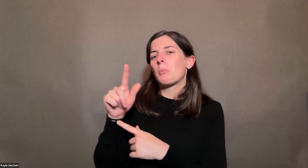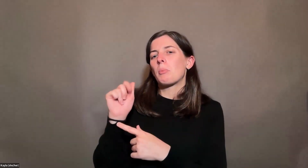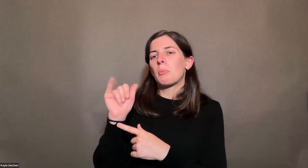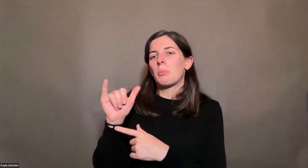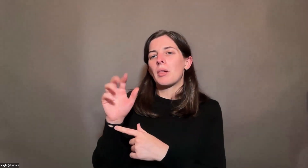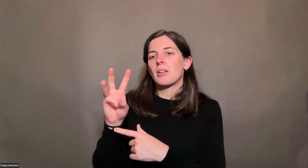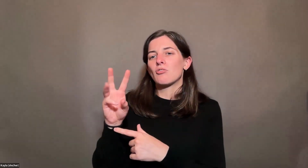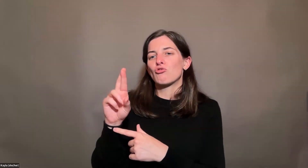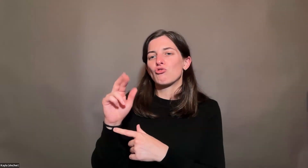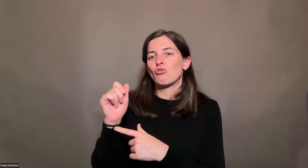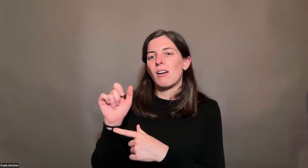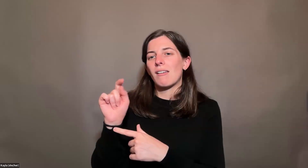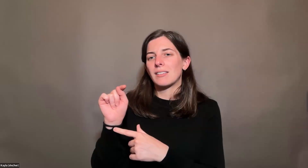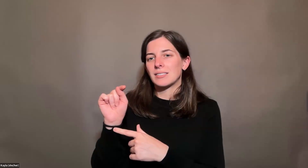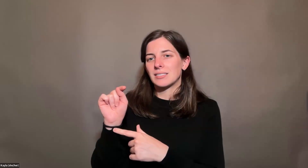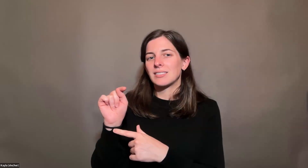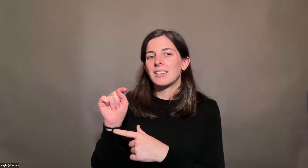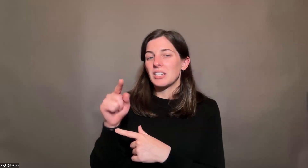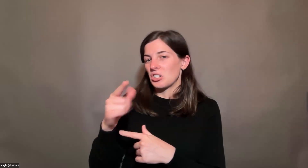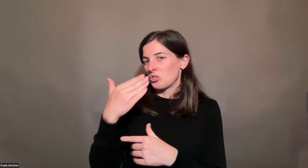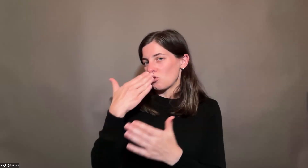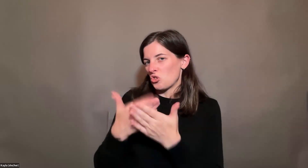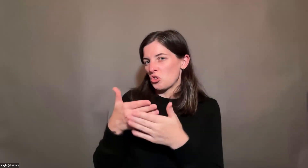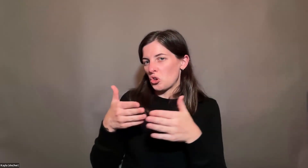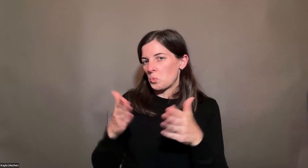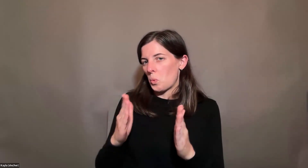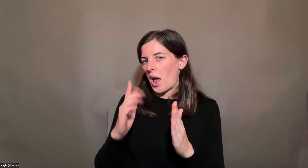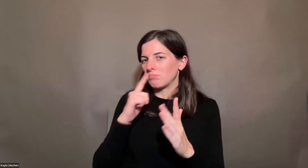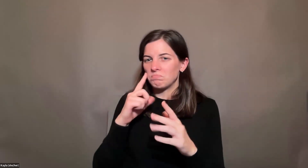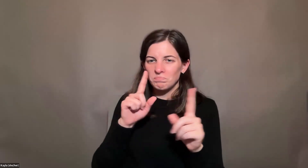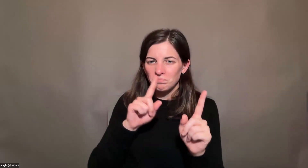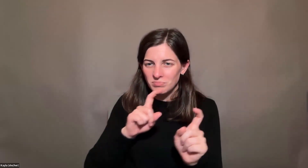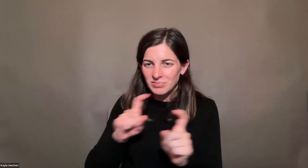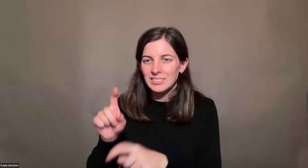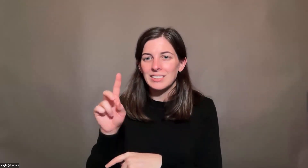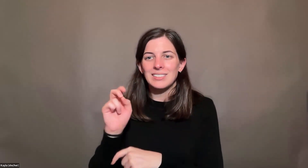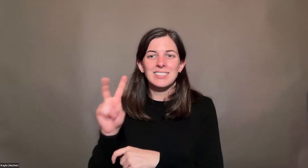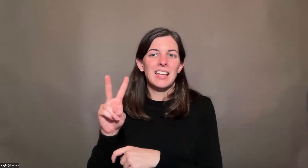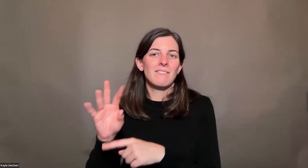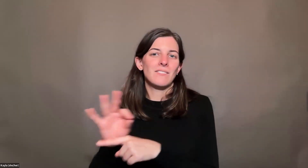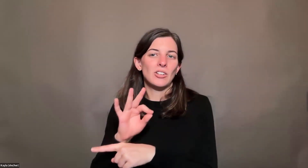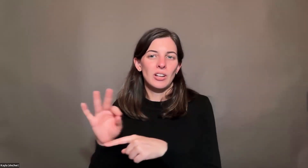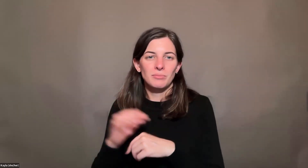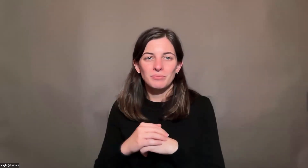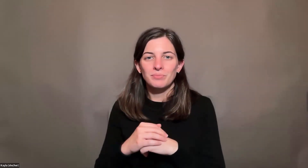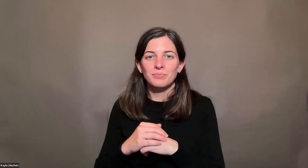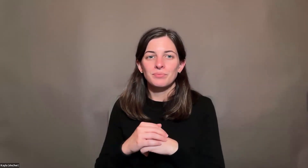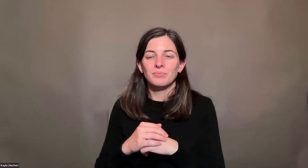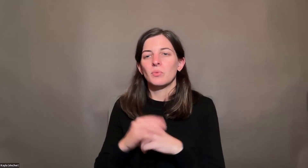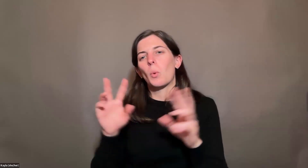use this way to test your tab functionality or keyboard functionality, I can say. Yeah, that is